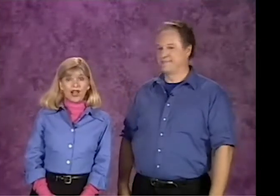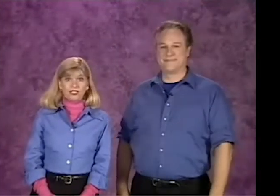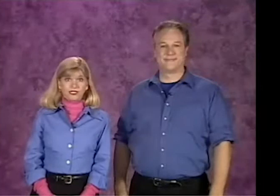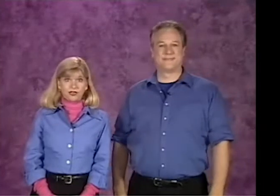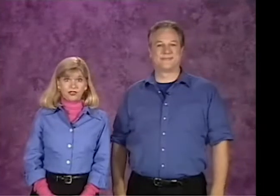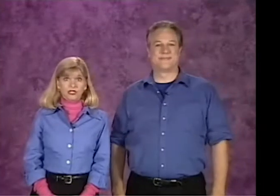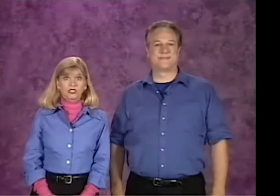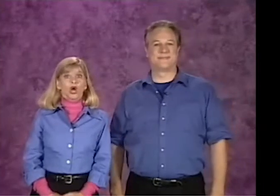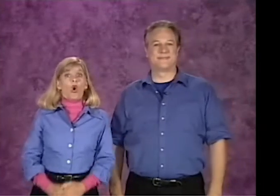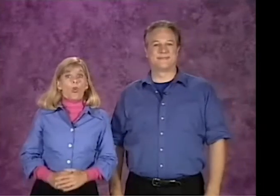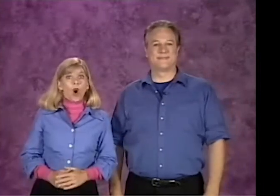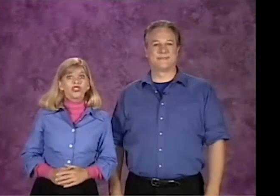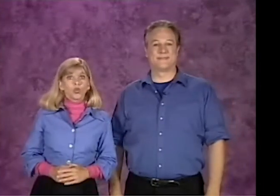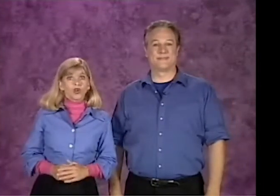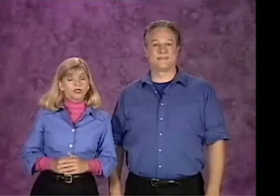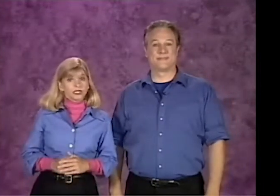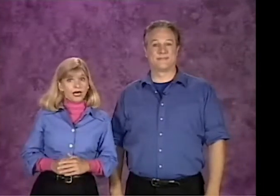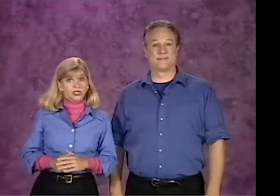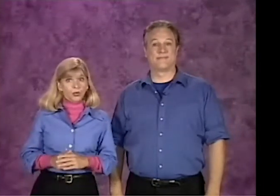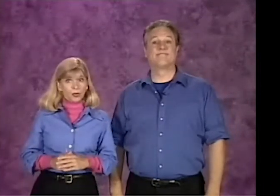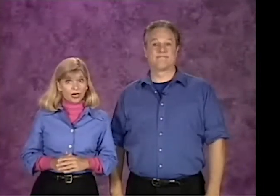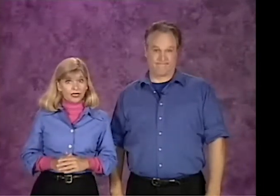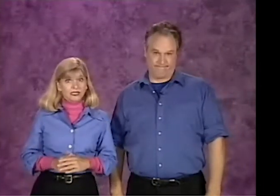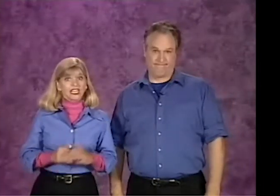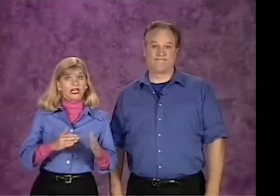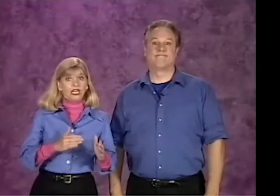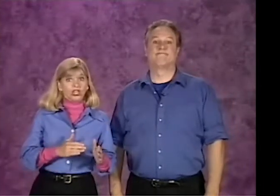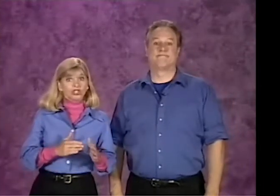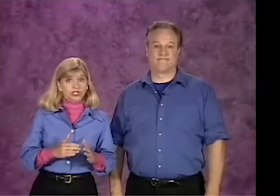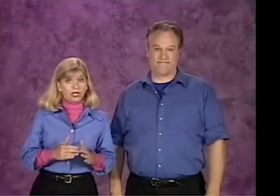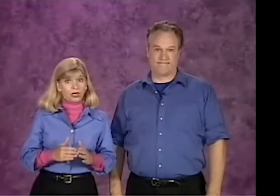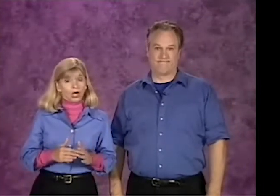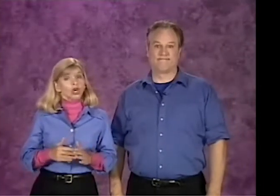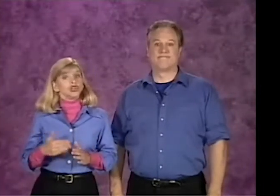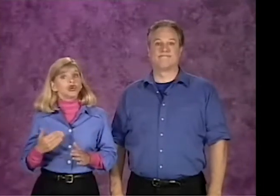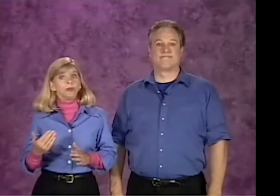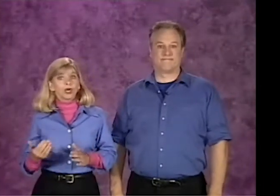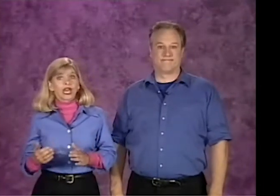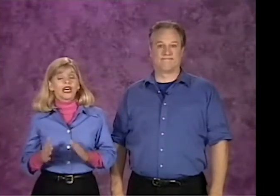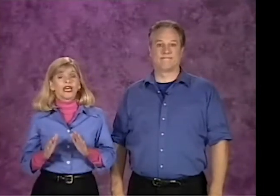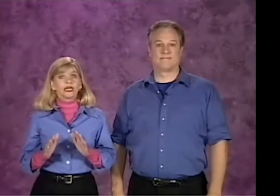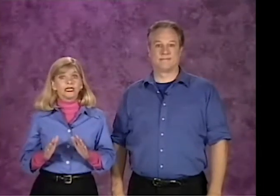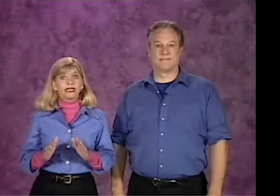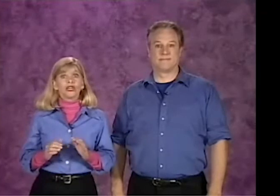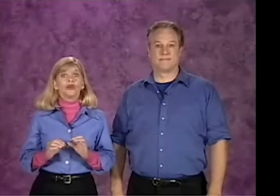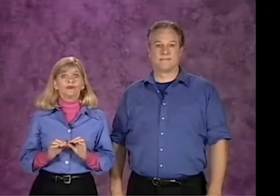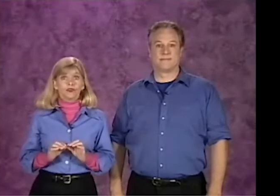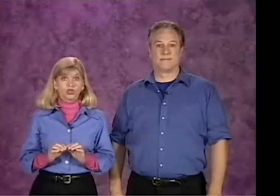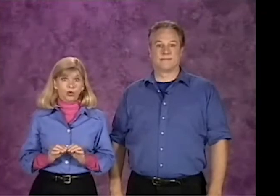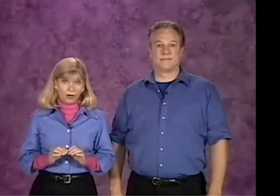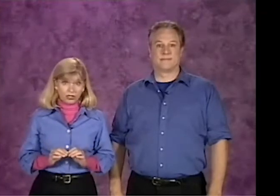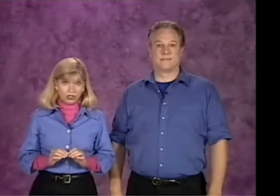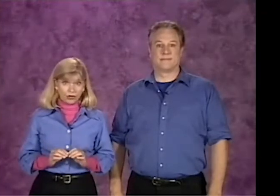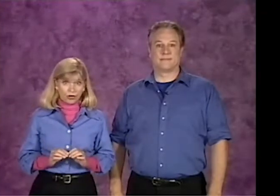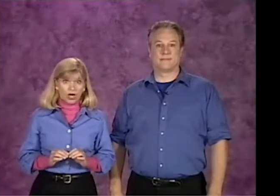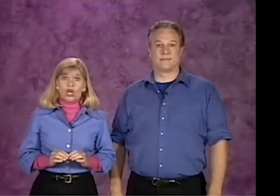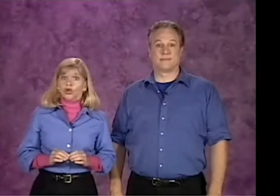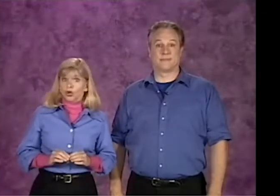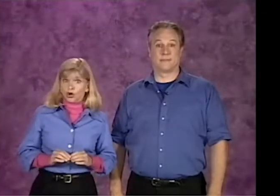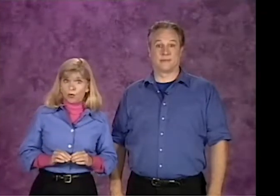practice sentences, watch where the signs are placed in each scene to communicate a clear visual picture. You'll learn more